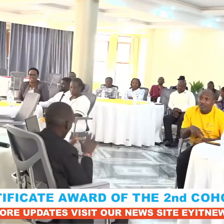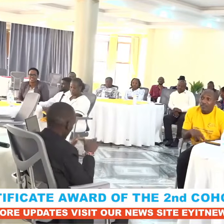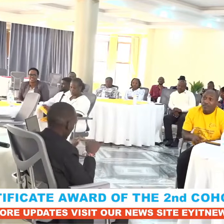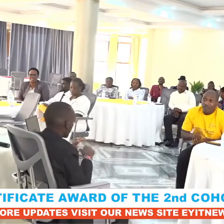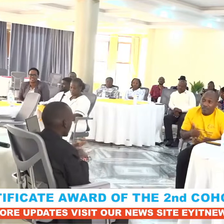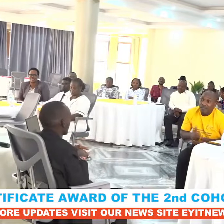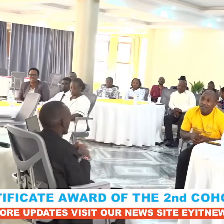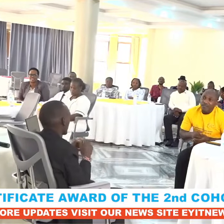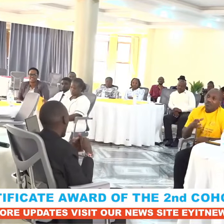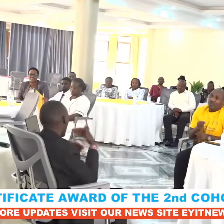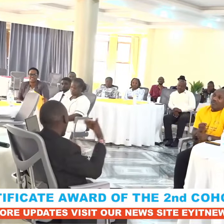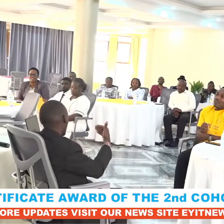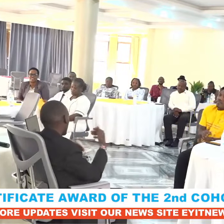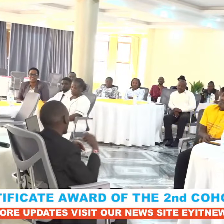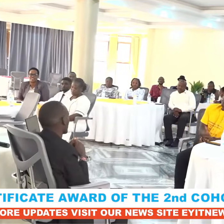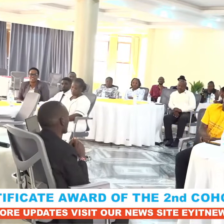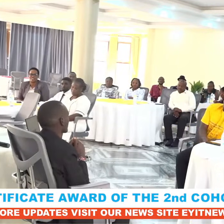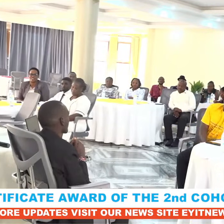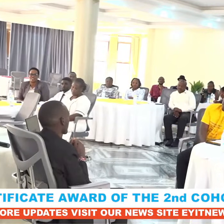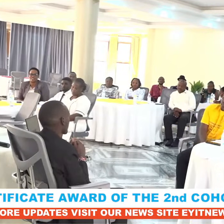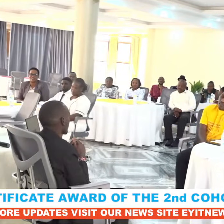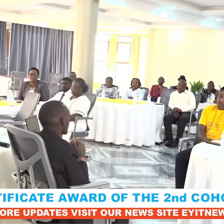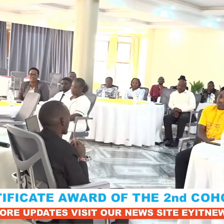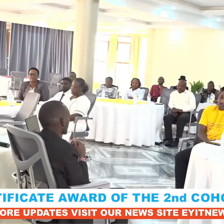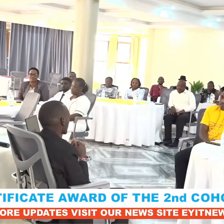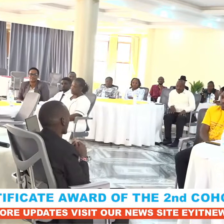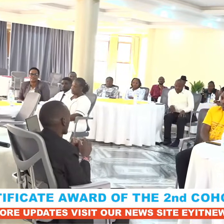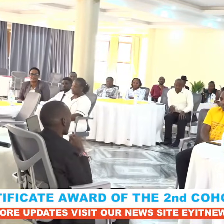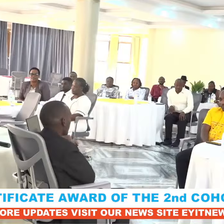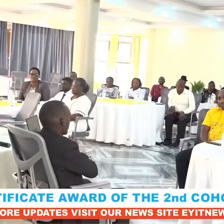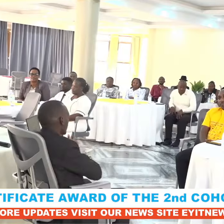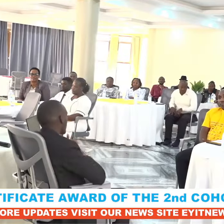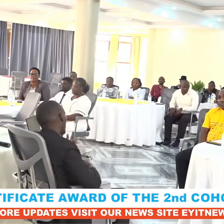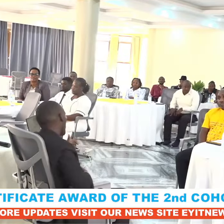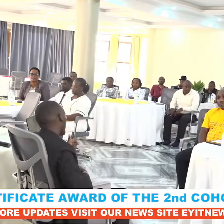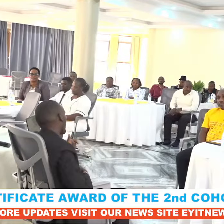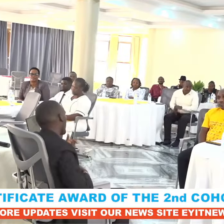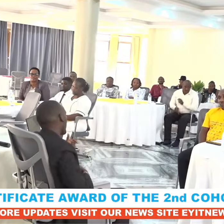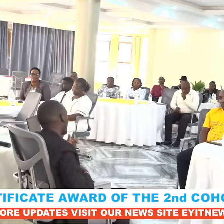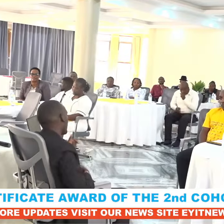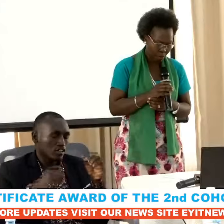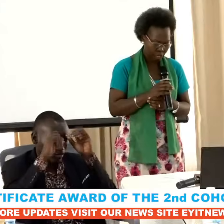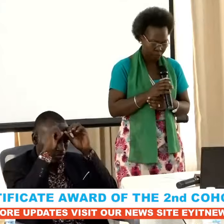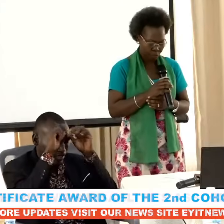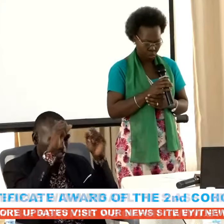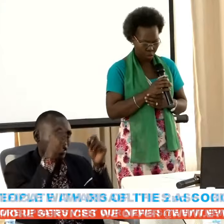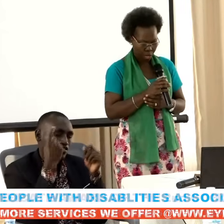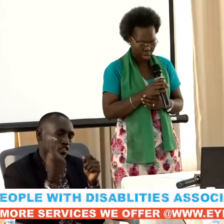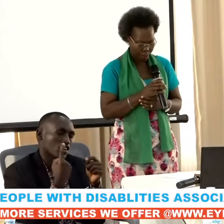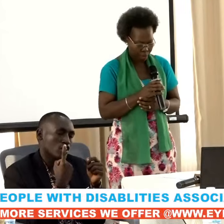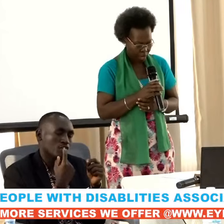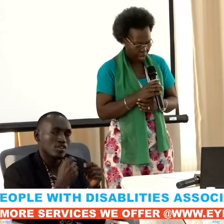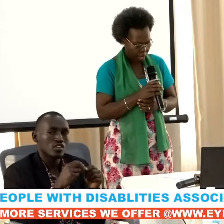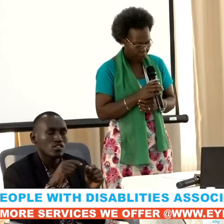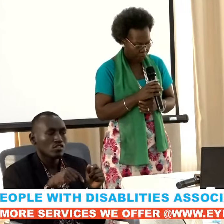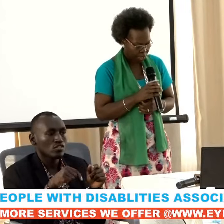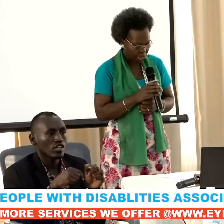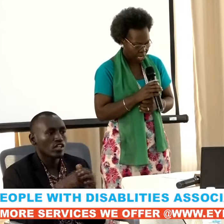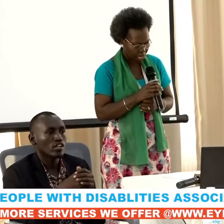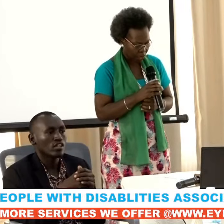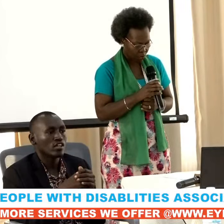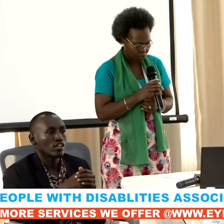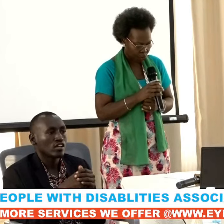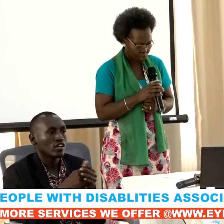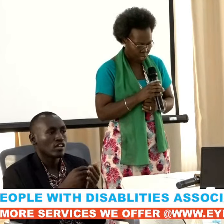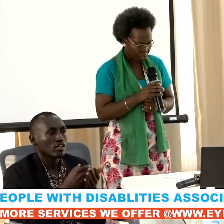been recognized. And the Guild representatives, we thank you very much for showing up and for